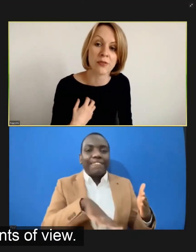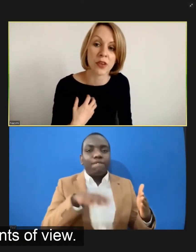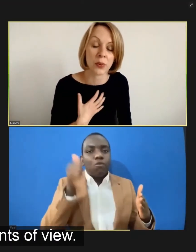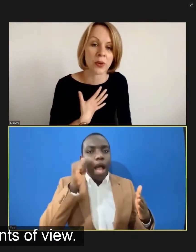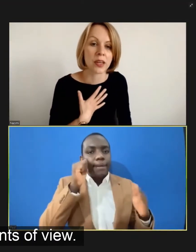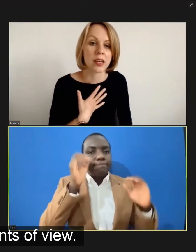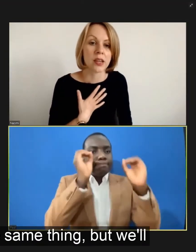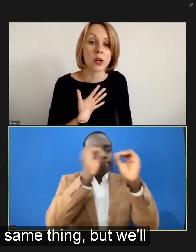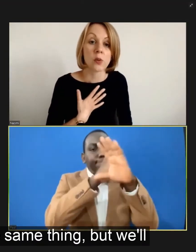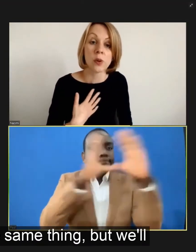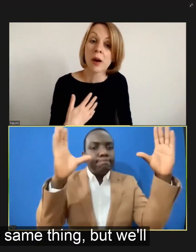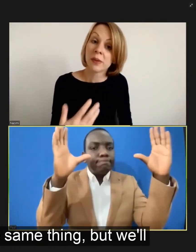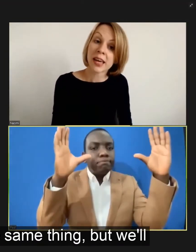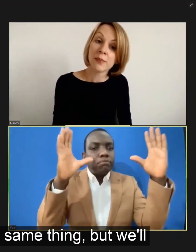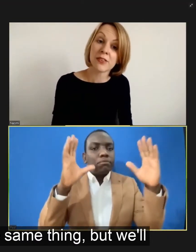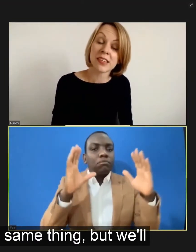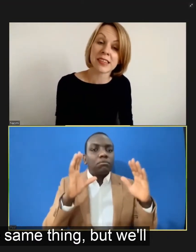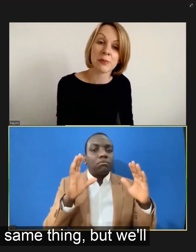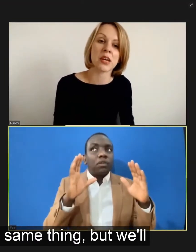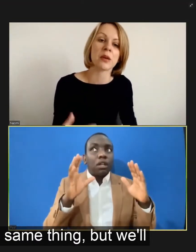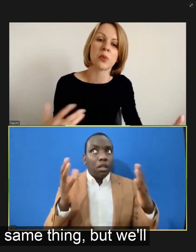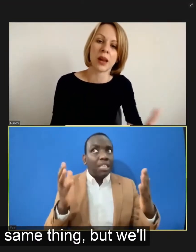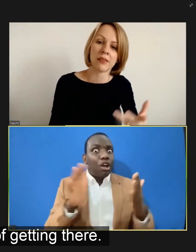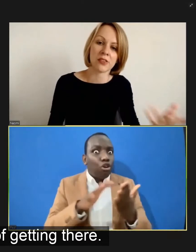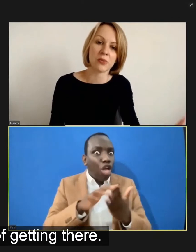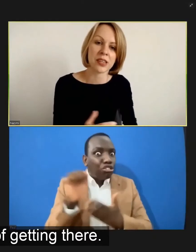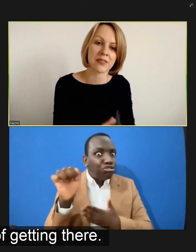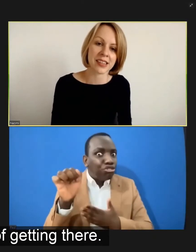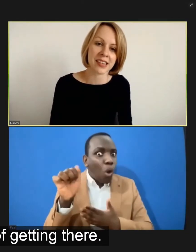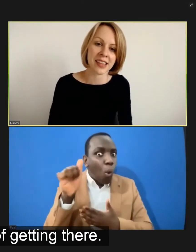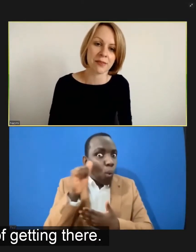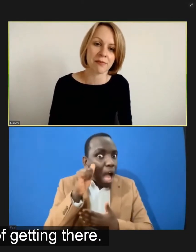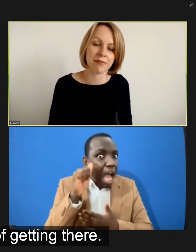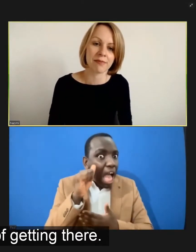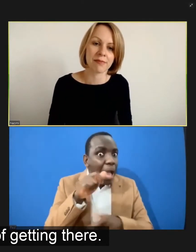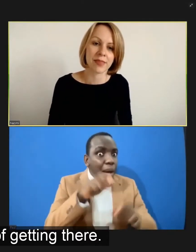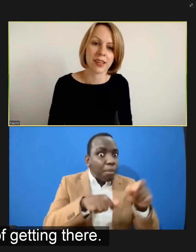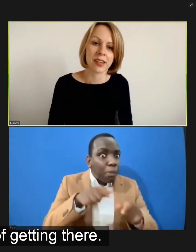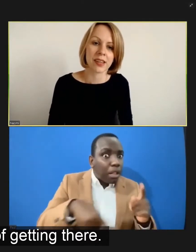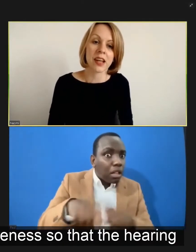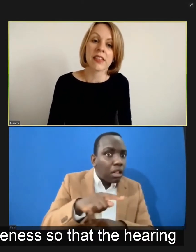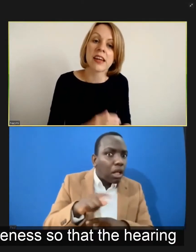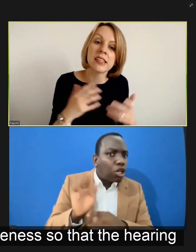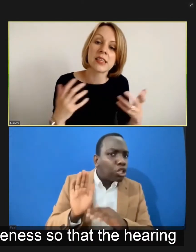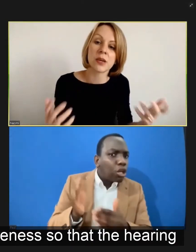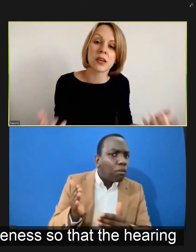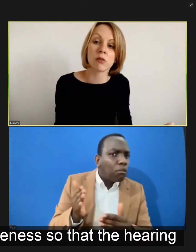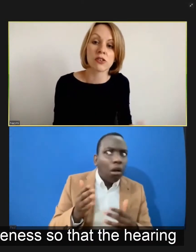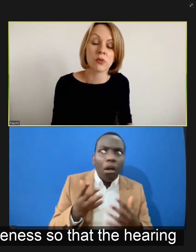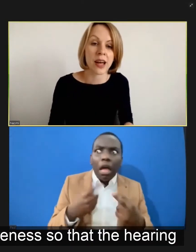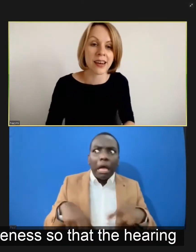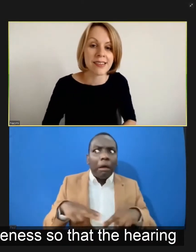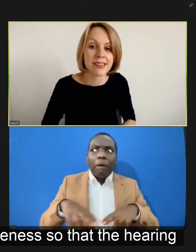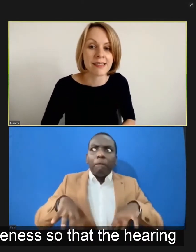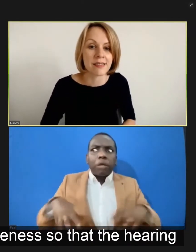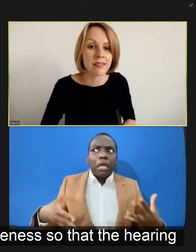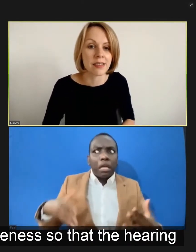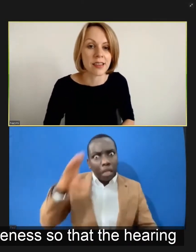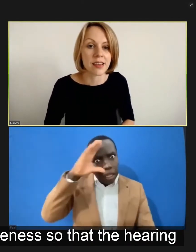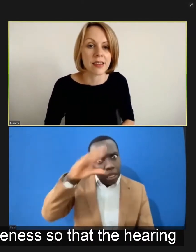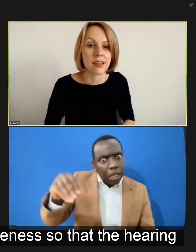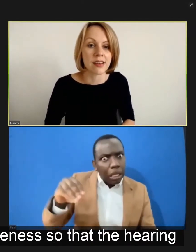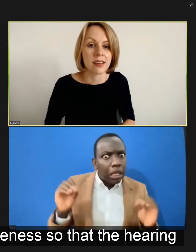view. We might be aiming for the same thing, but we'll have different ways of getting there. There needs to be cultural awareness